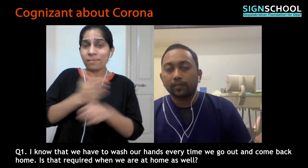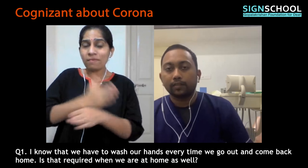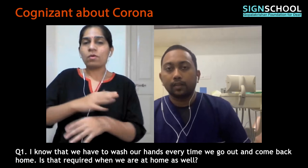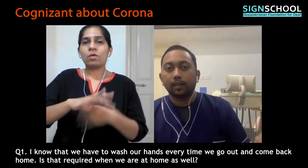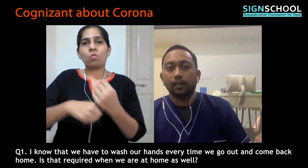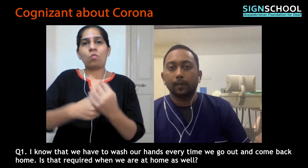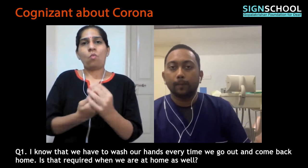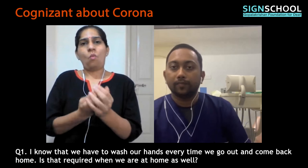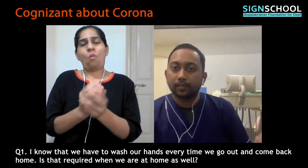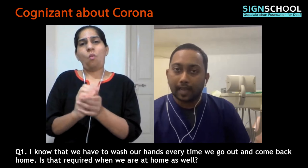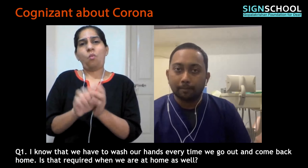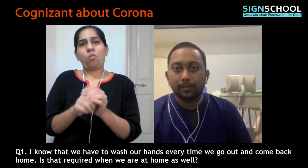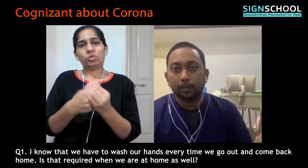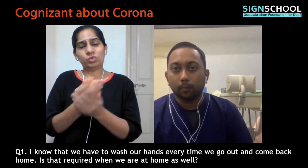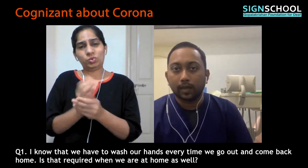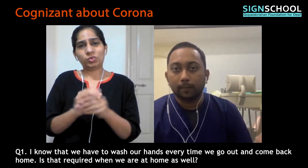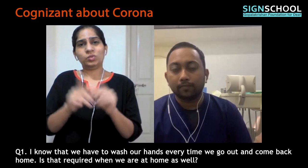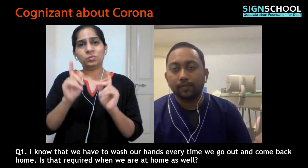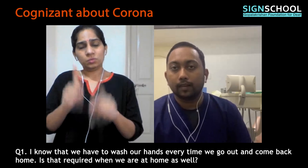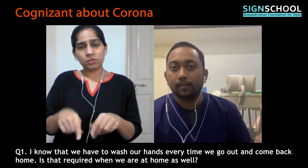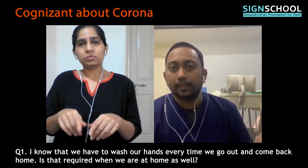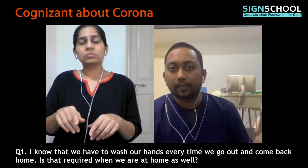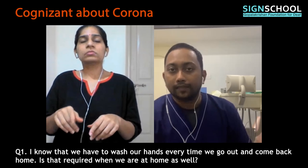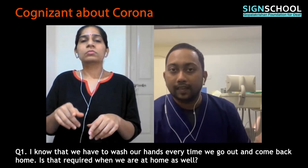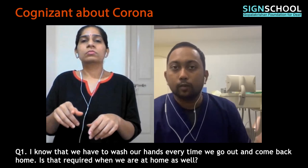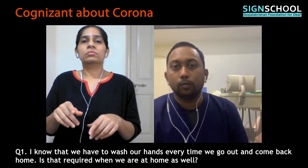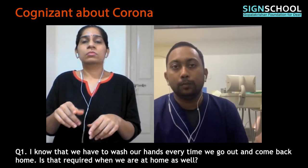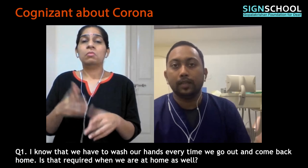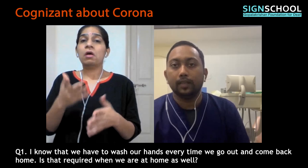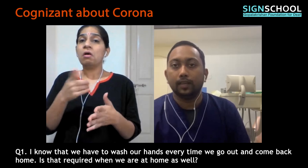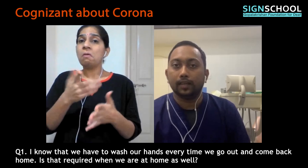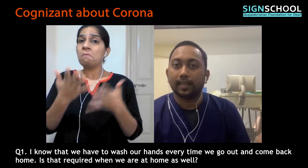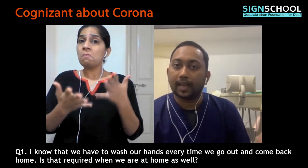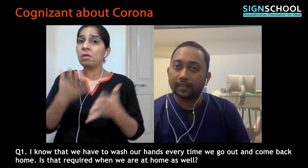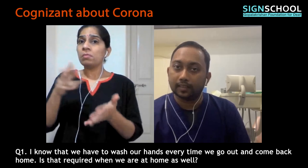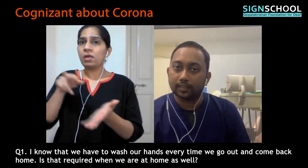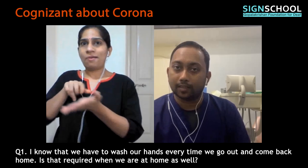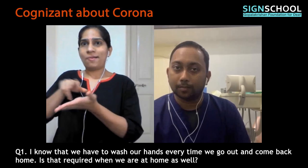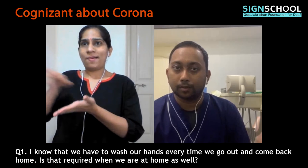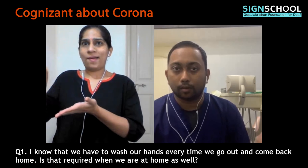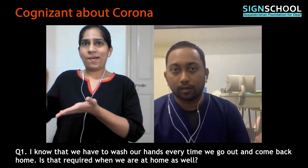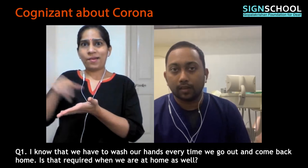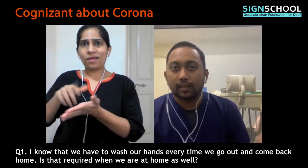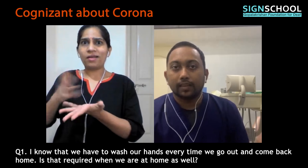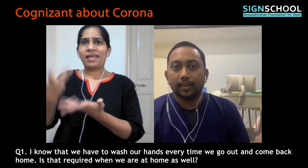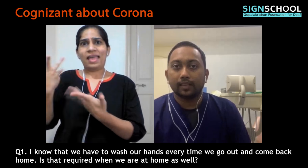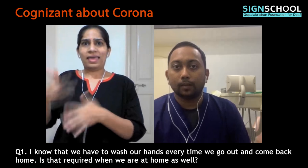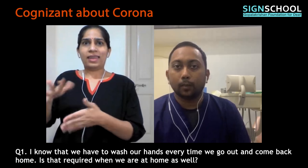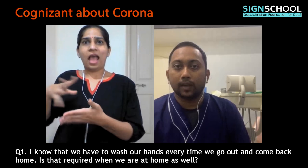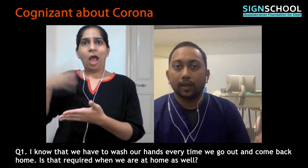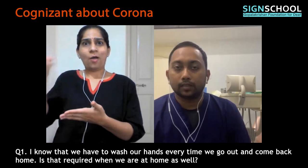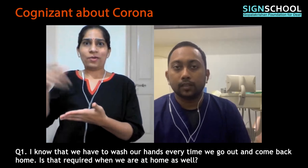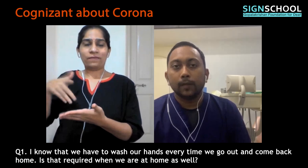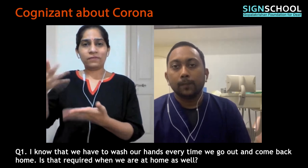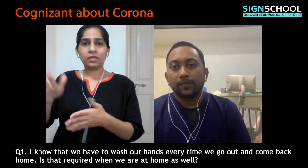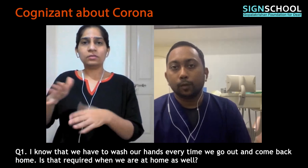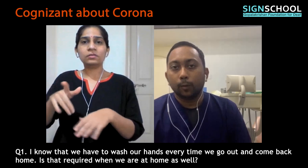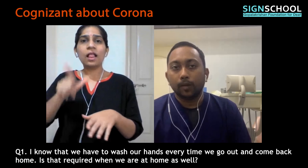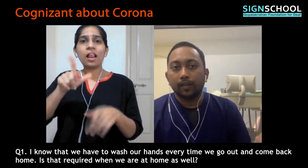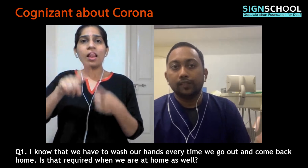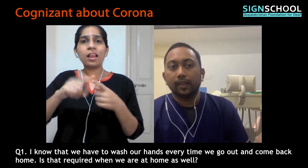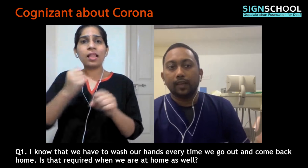also they would have stamped somewhere, their feet could be carrying the germs or any other